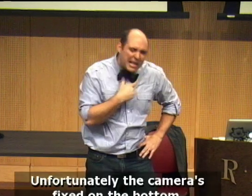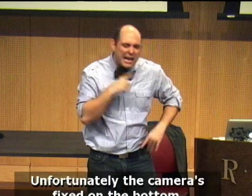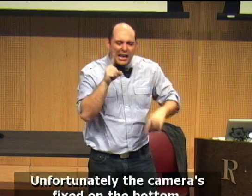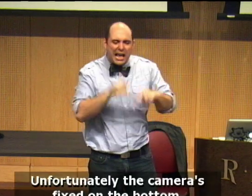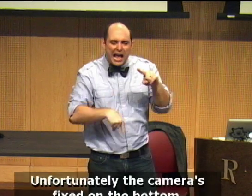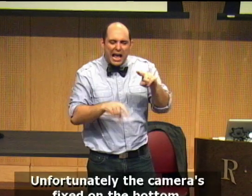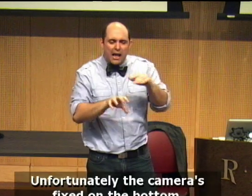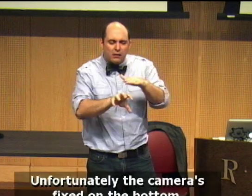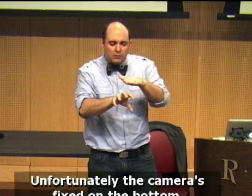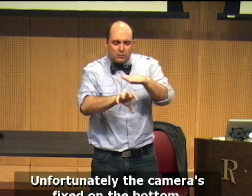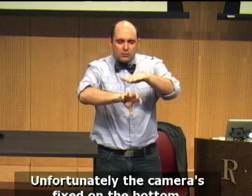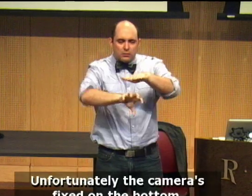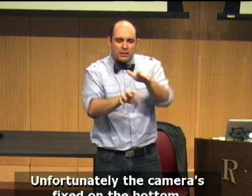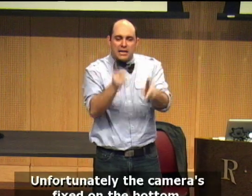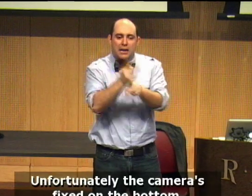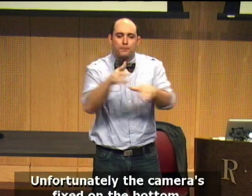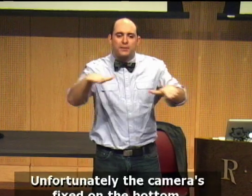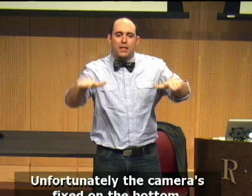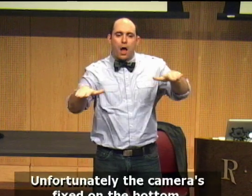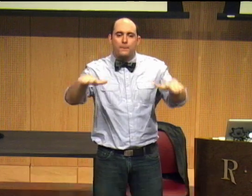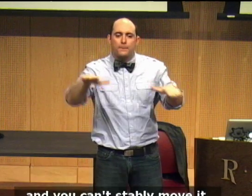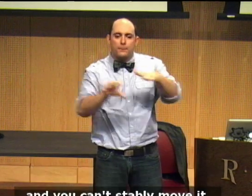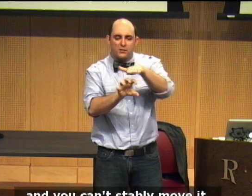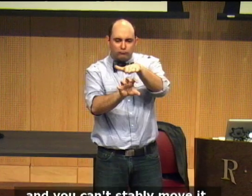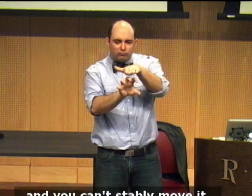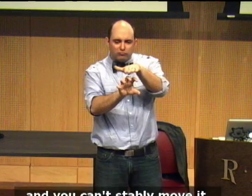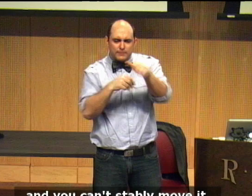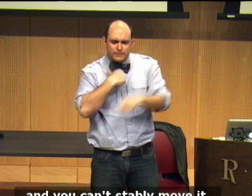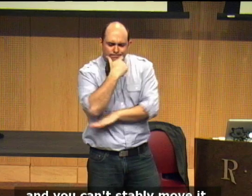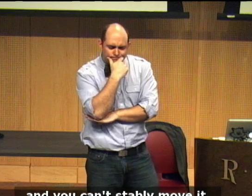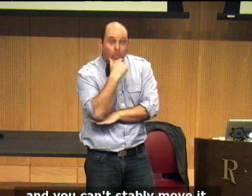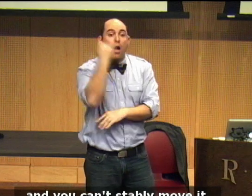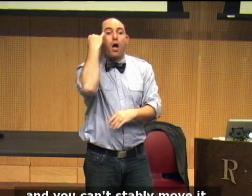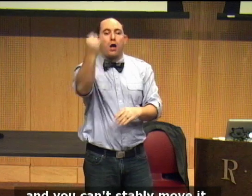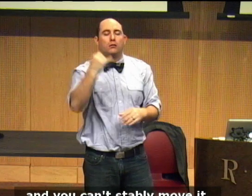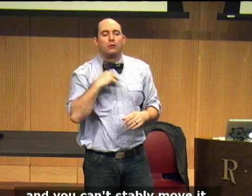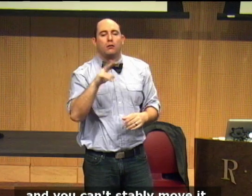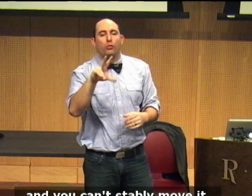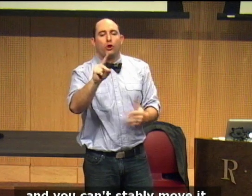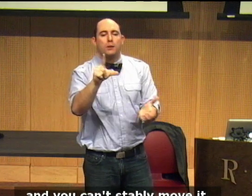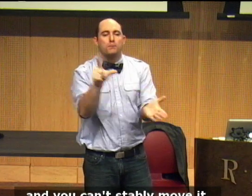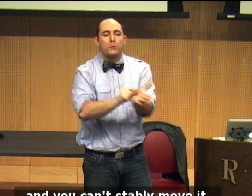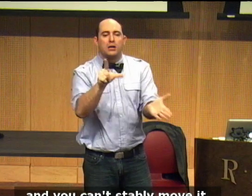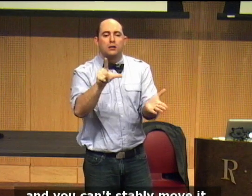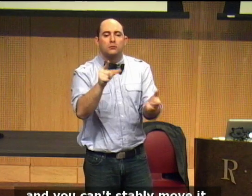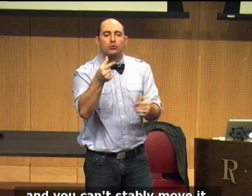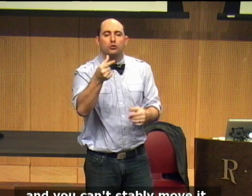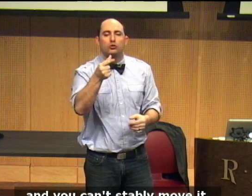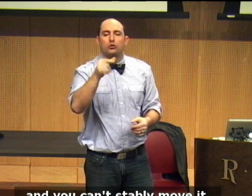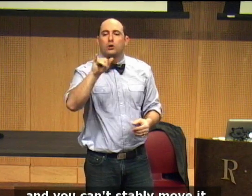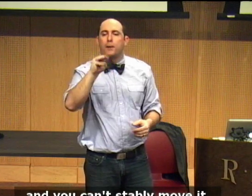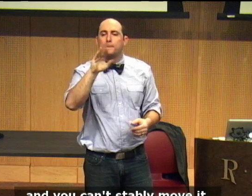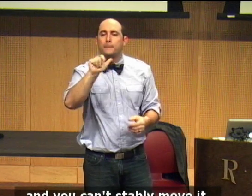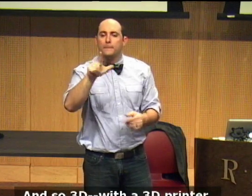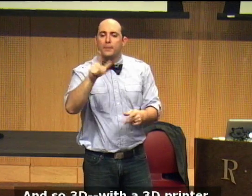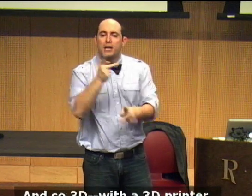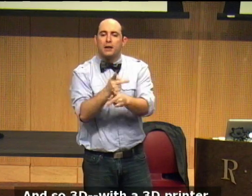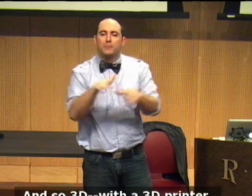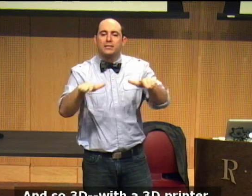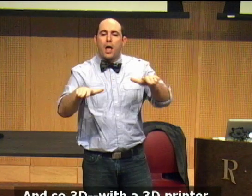Unfortunately, the camera is fixed on the bottom, and you can't stably move it. And so